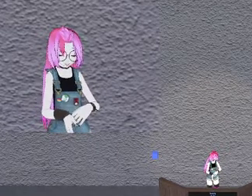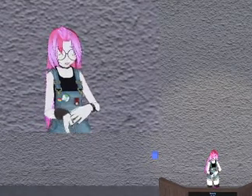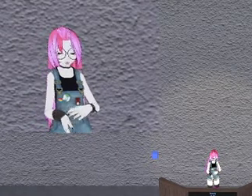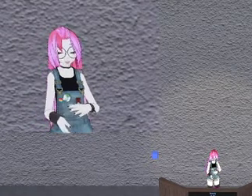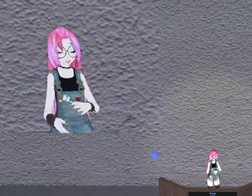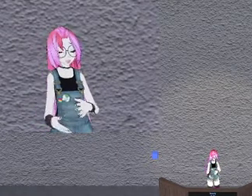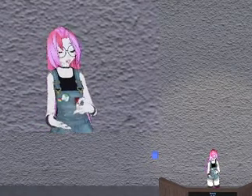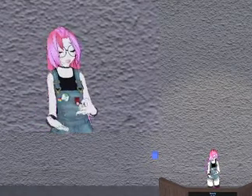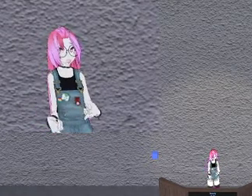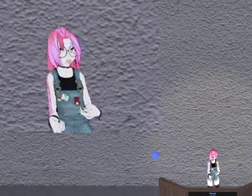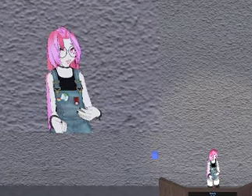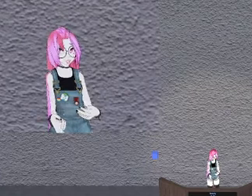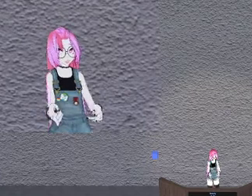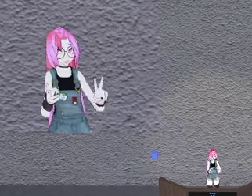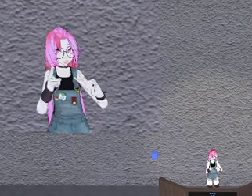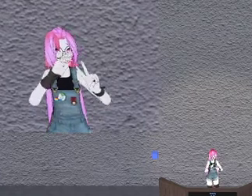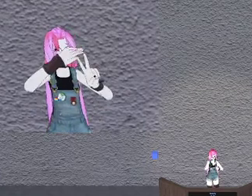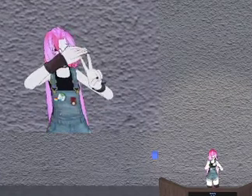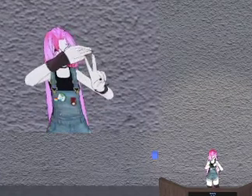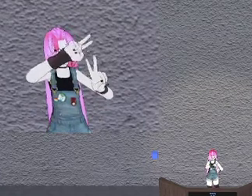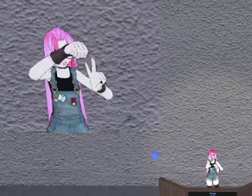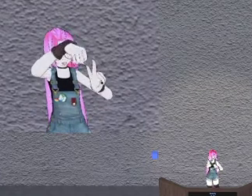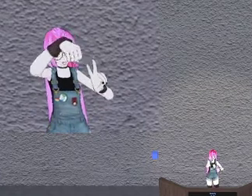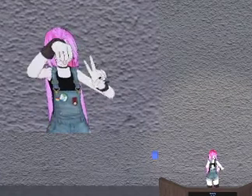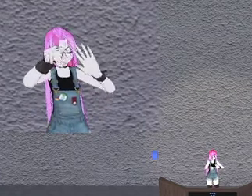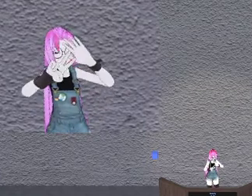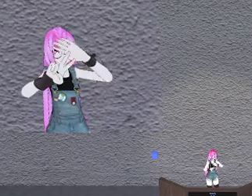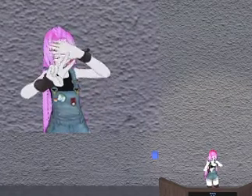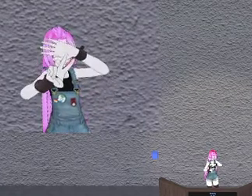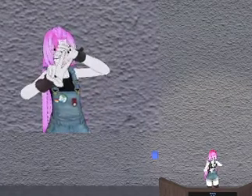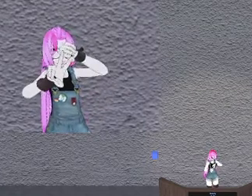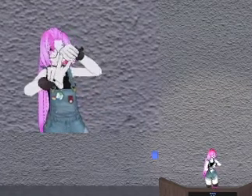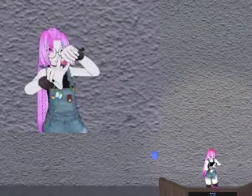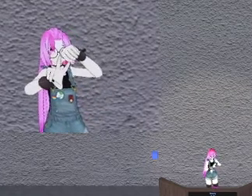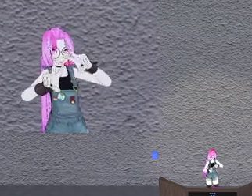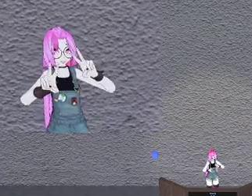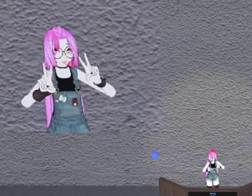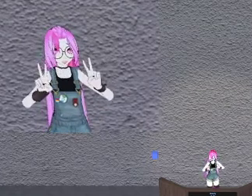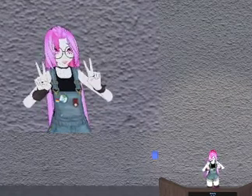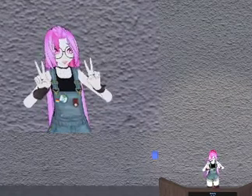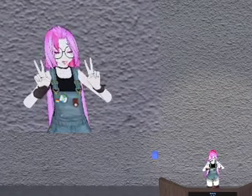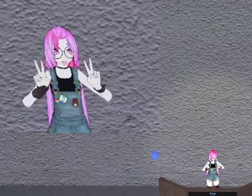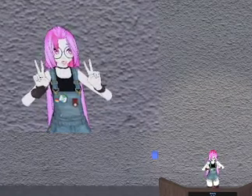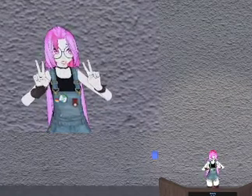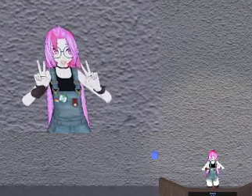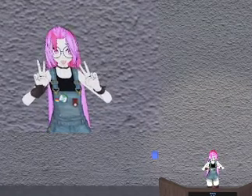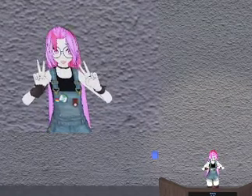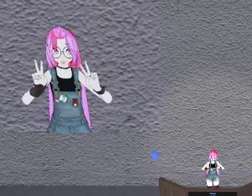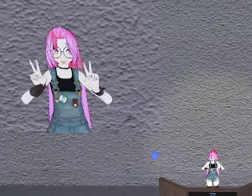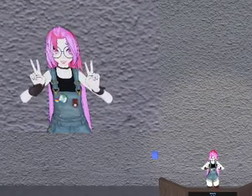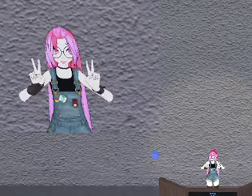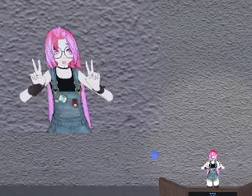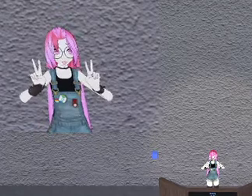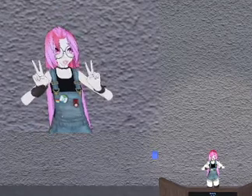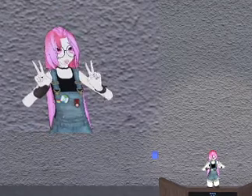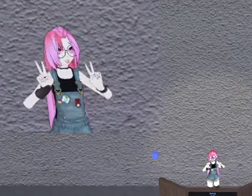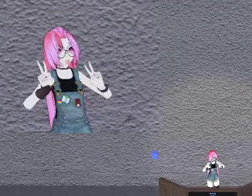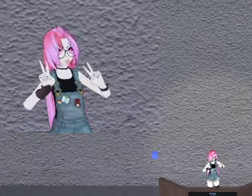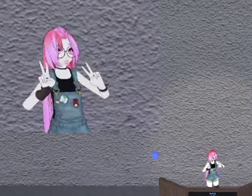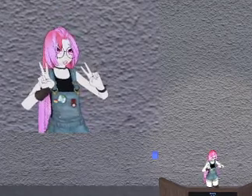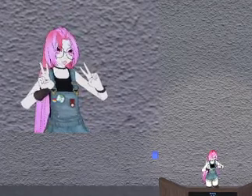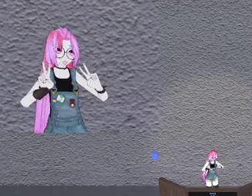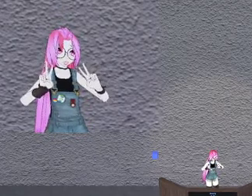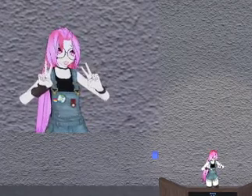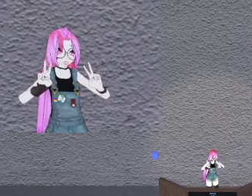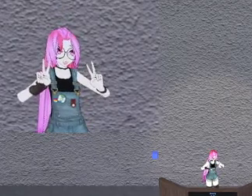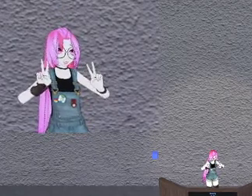This is another one with 2 variations. So you're going to have 2 R hands, and you're going to shake both of them right